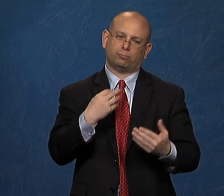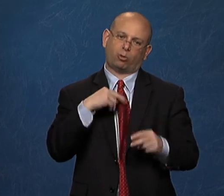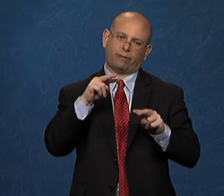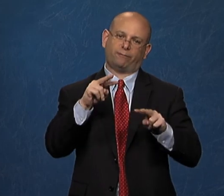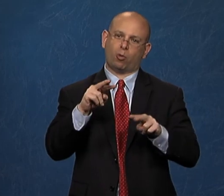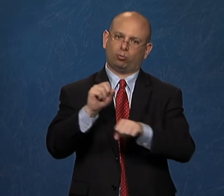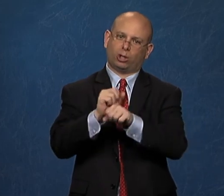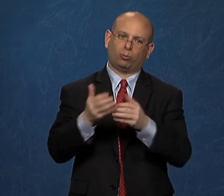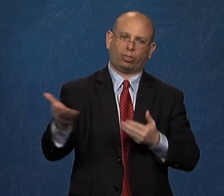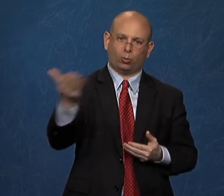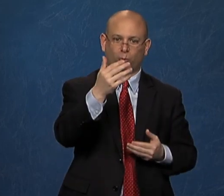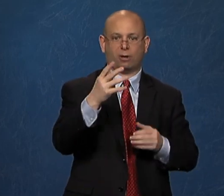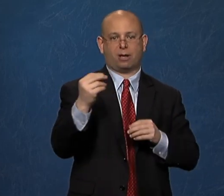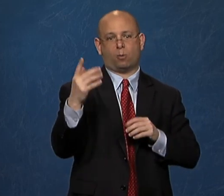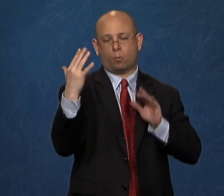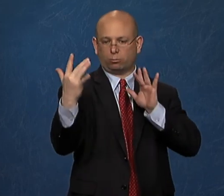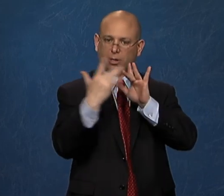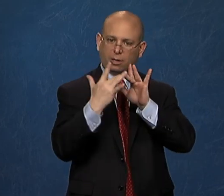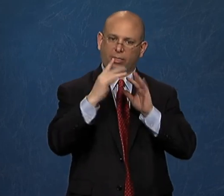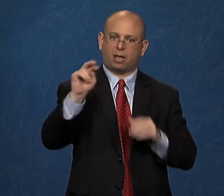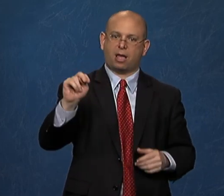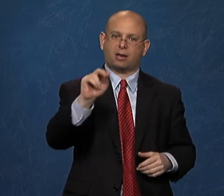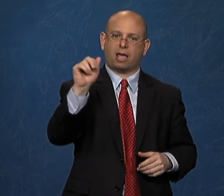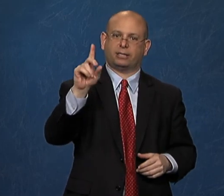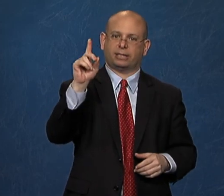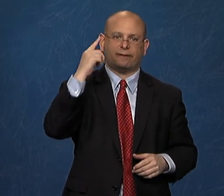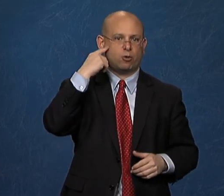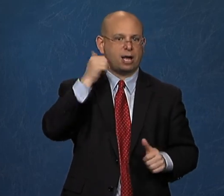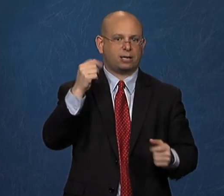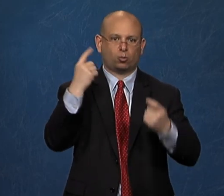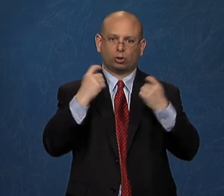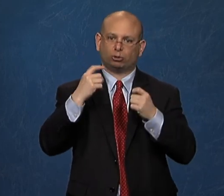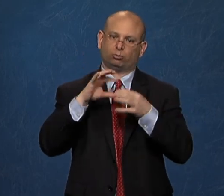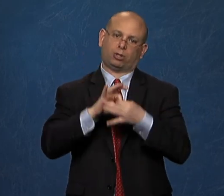day. Thank you very much, and I look forward to working with all of you. I hope that you reach out to the